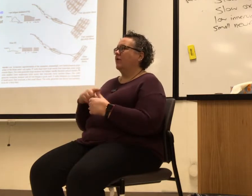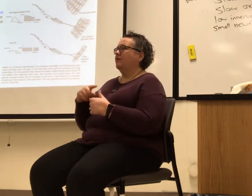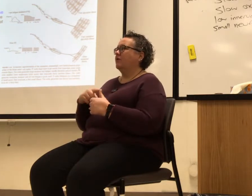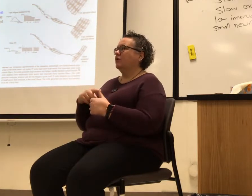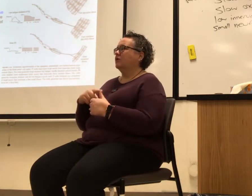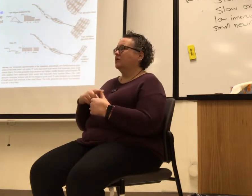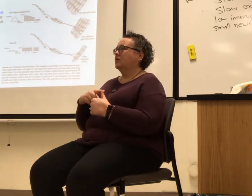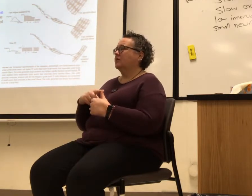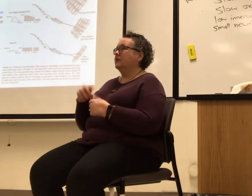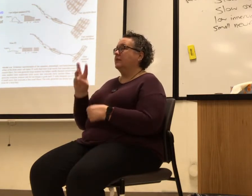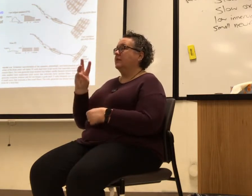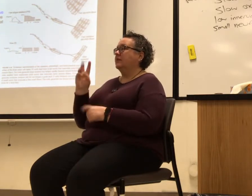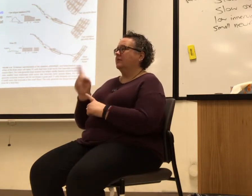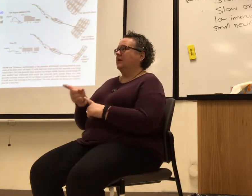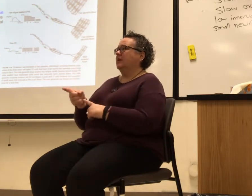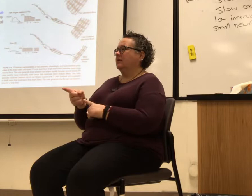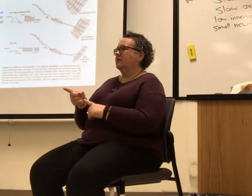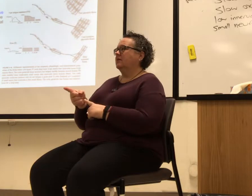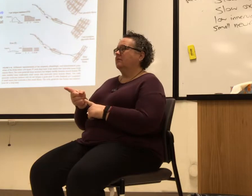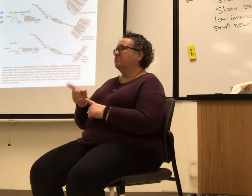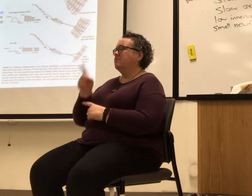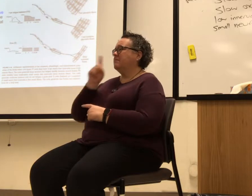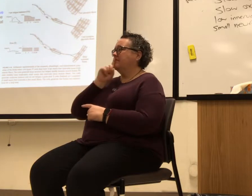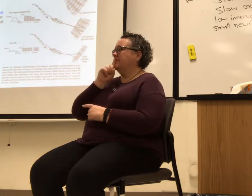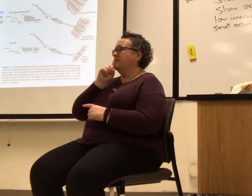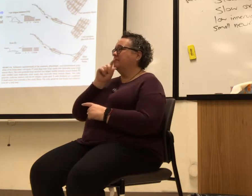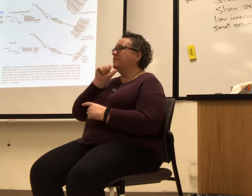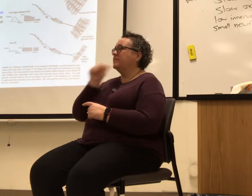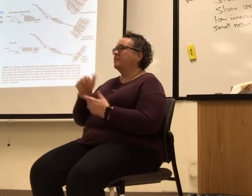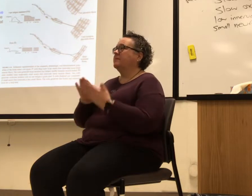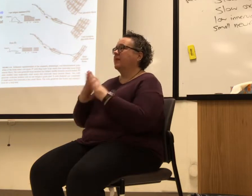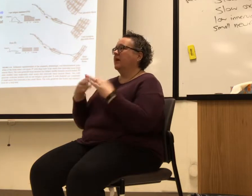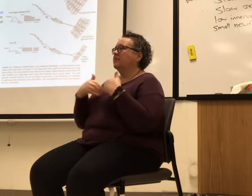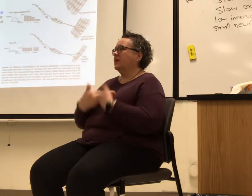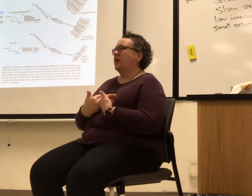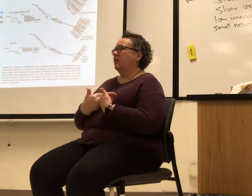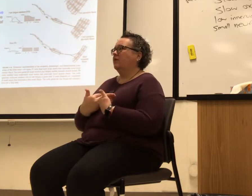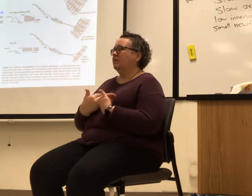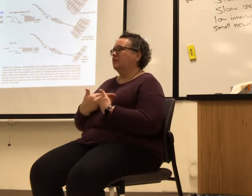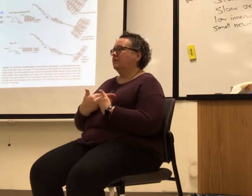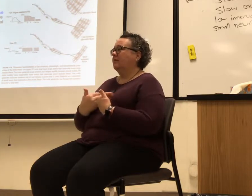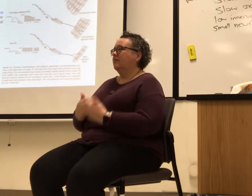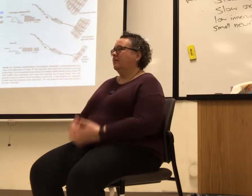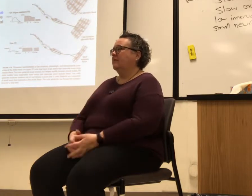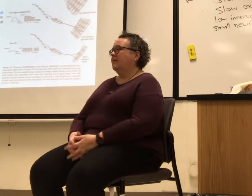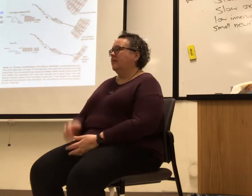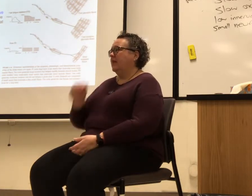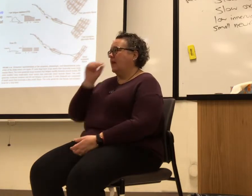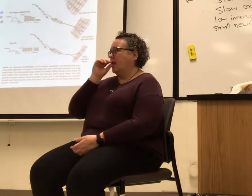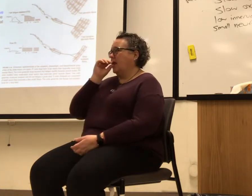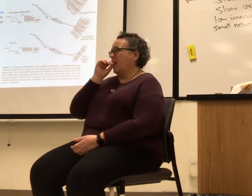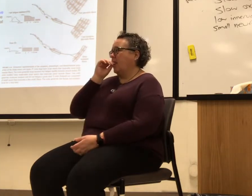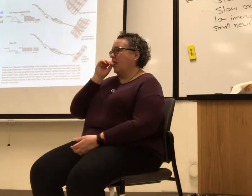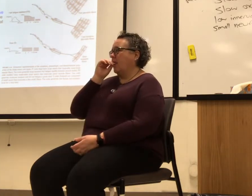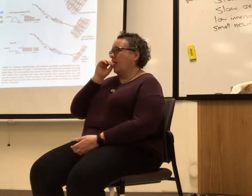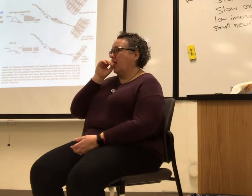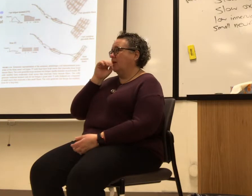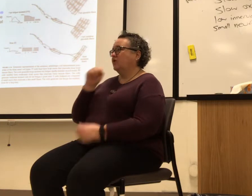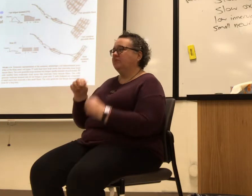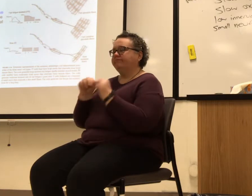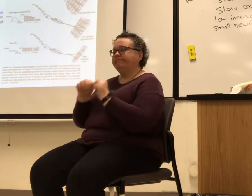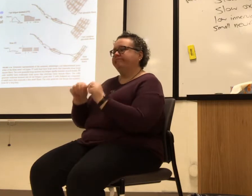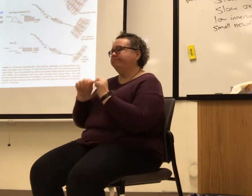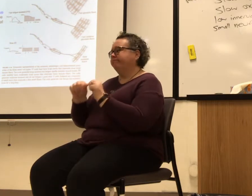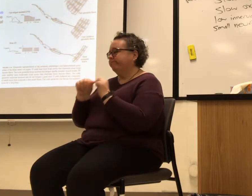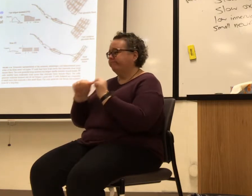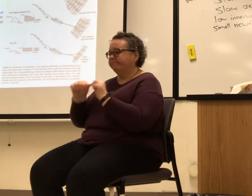first 6 minutes. You just don't get tired. Okay? You should keep going and going and going